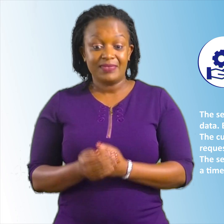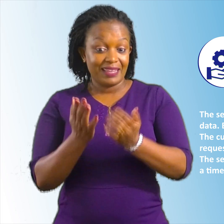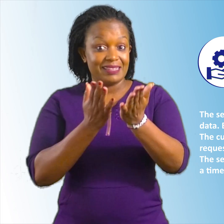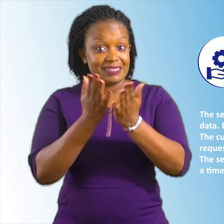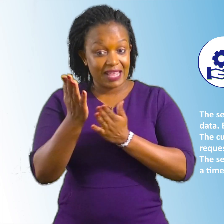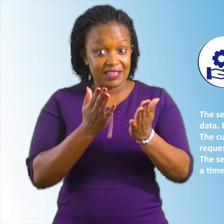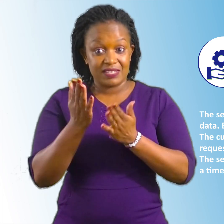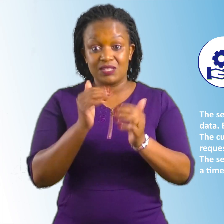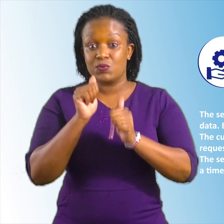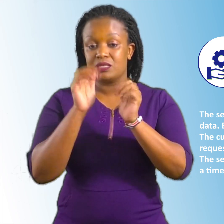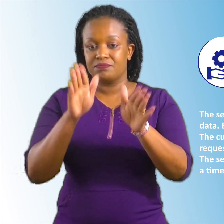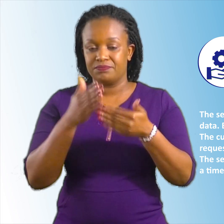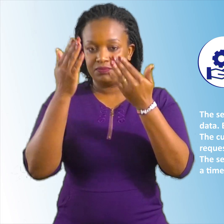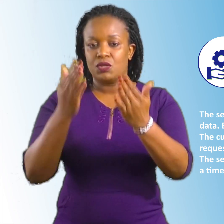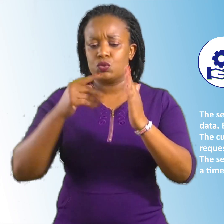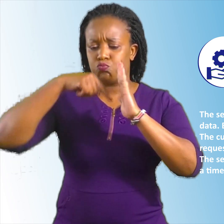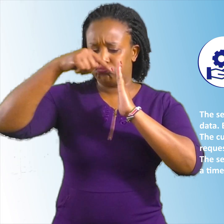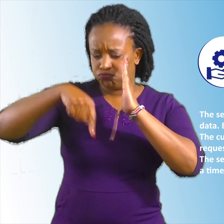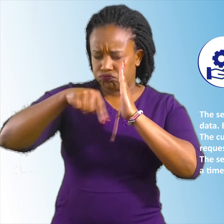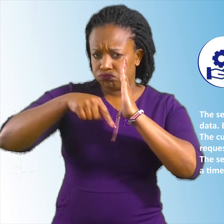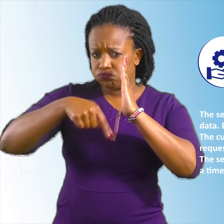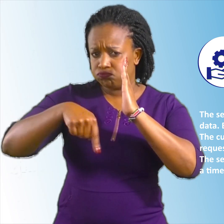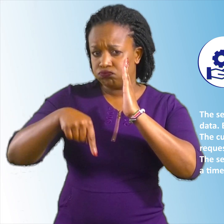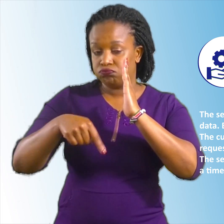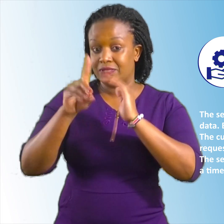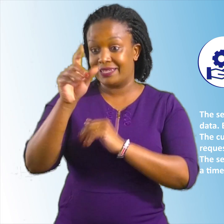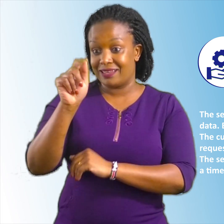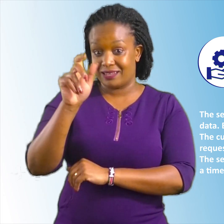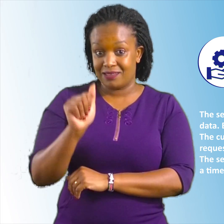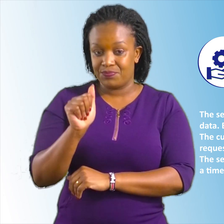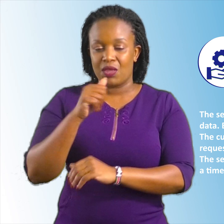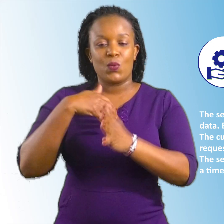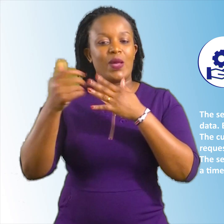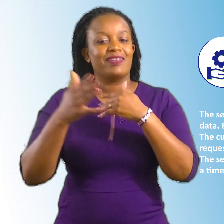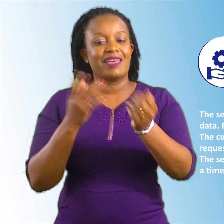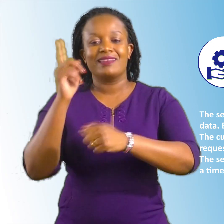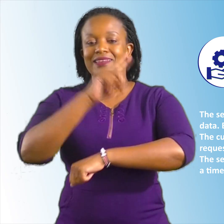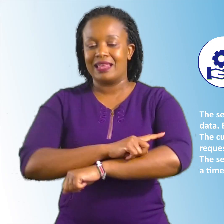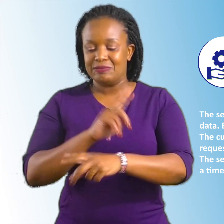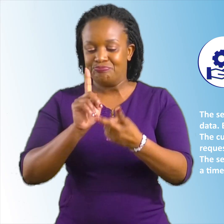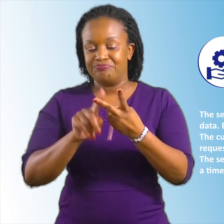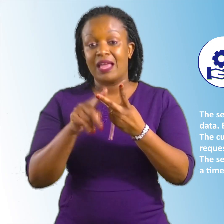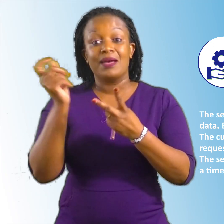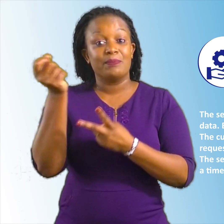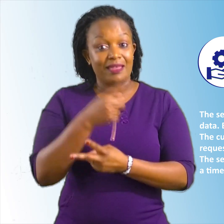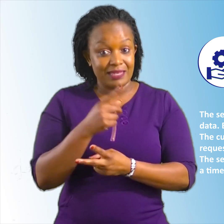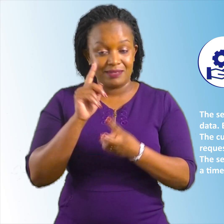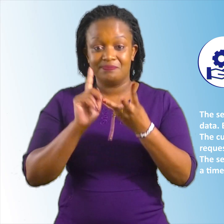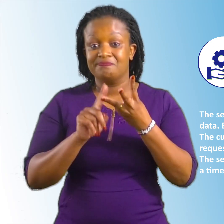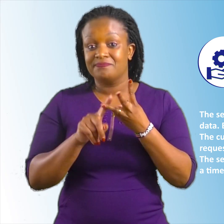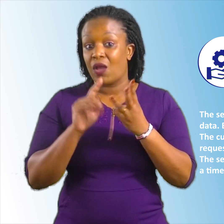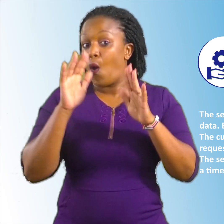The service rendered to hydrometeorological data, be it daily, monthly, or